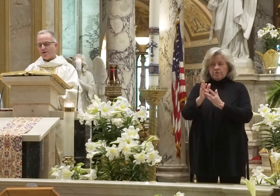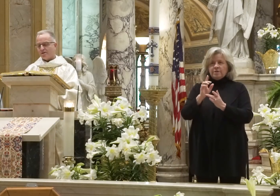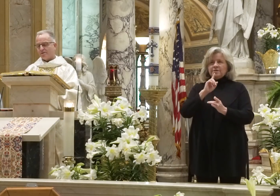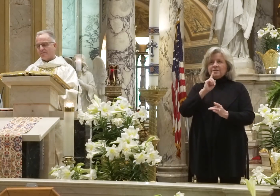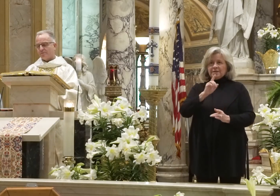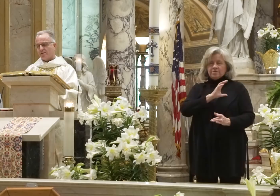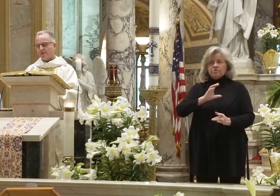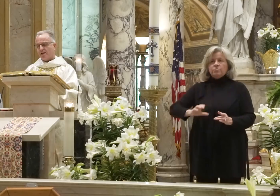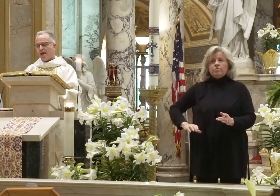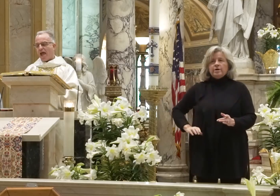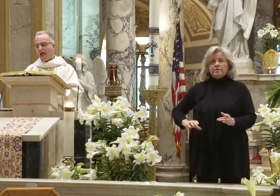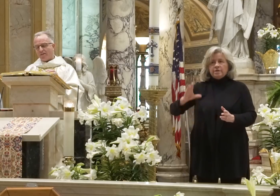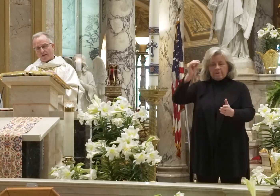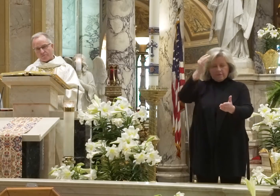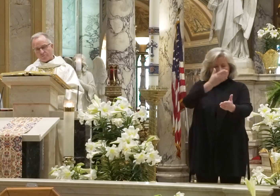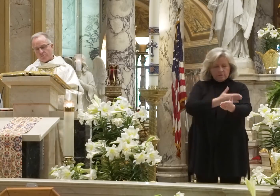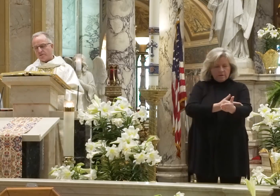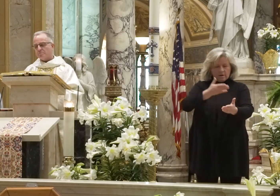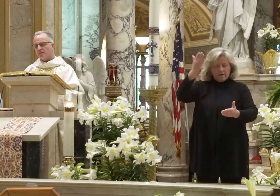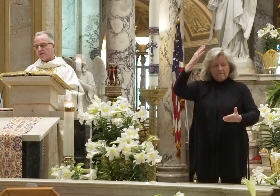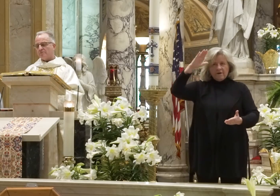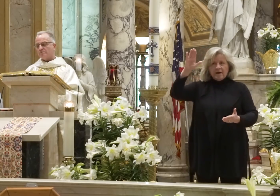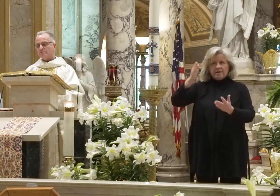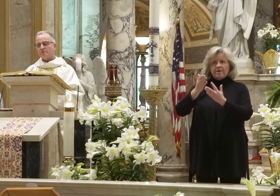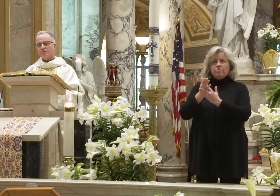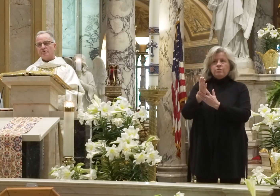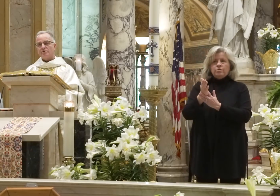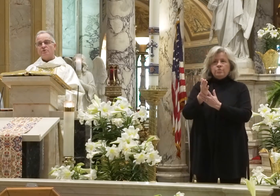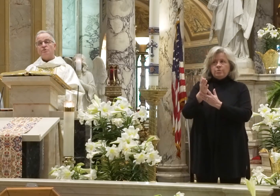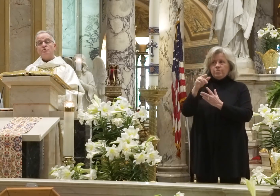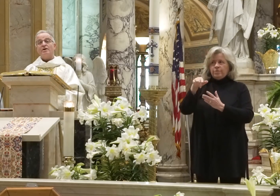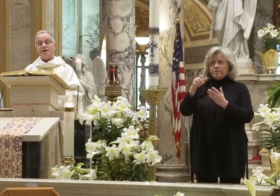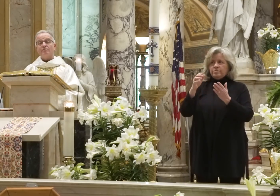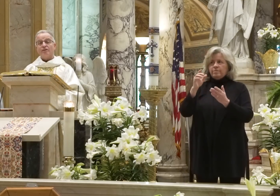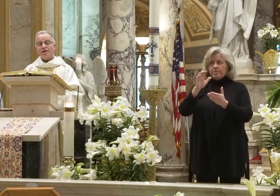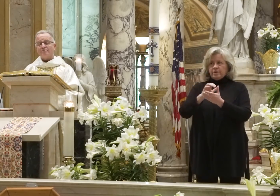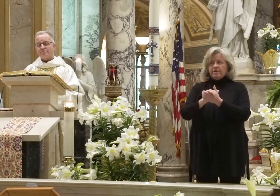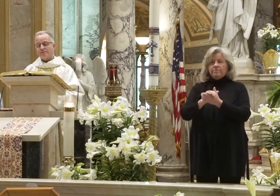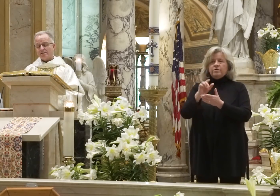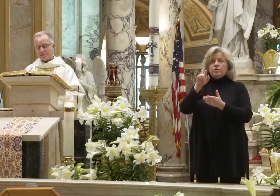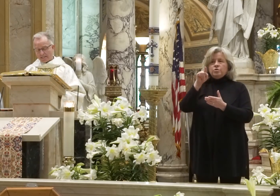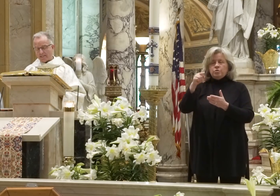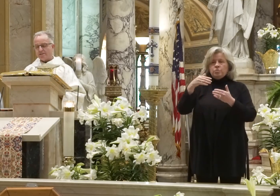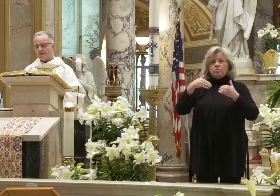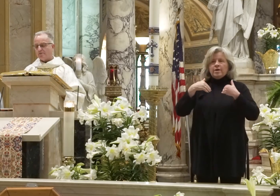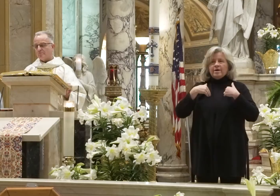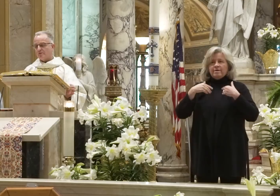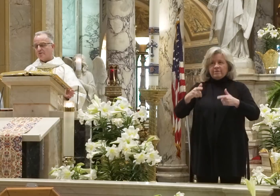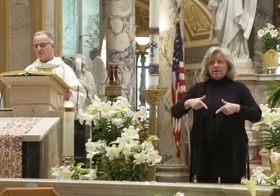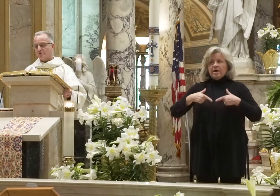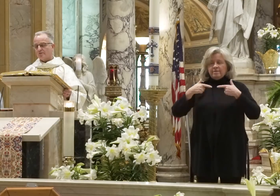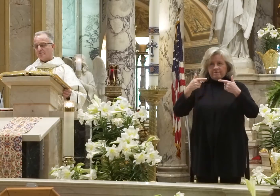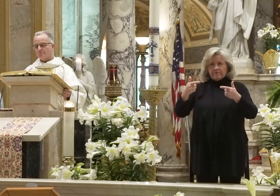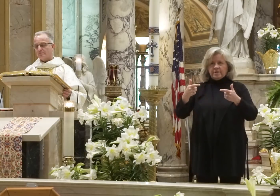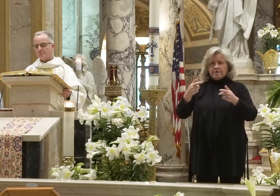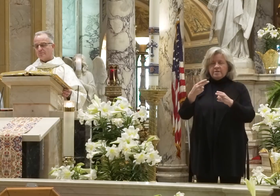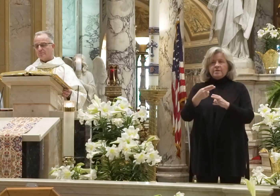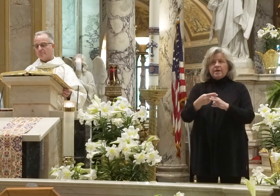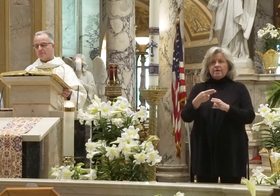Son of God, and that through this belief you may have life in his name.